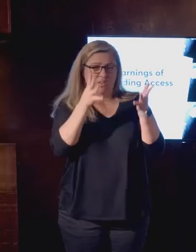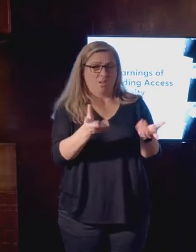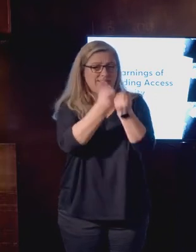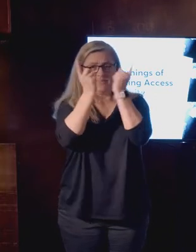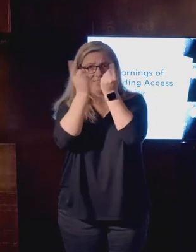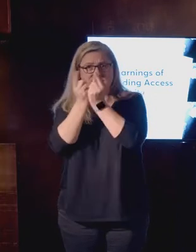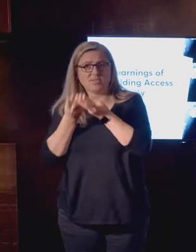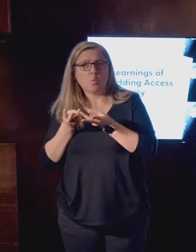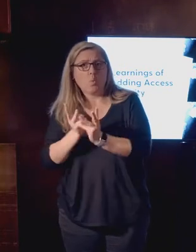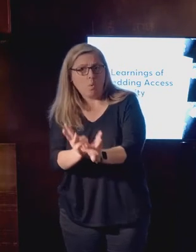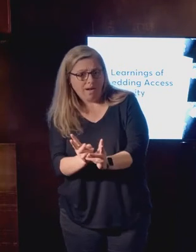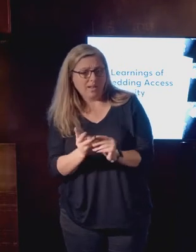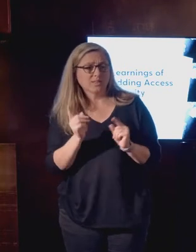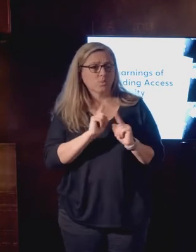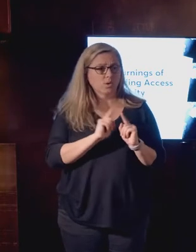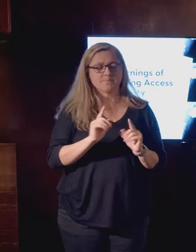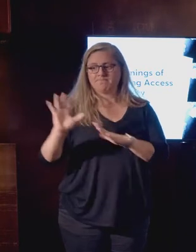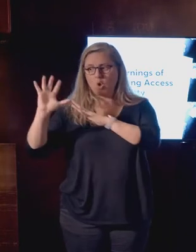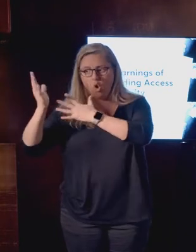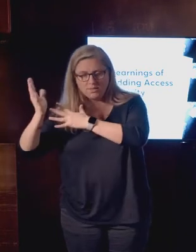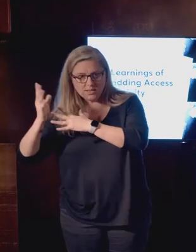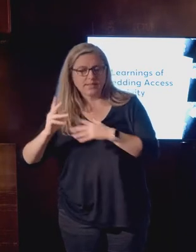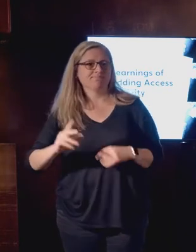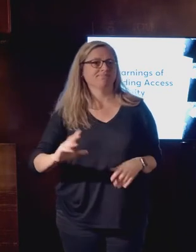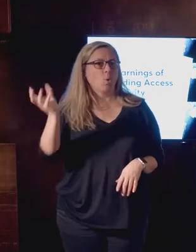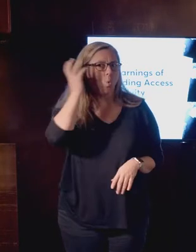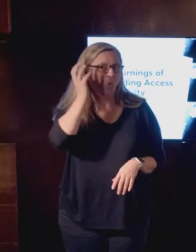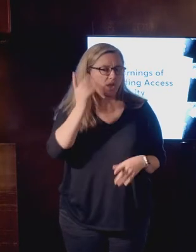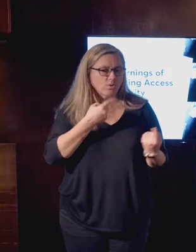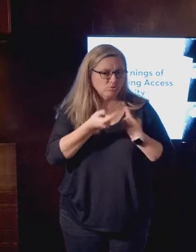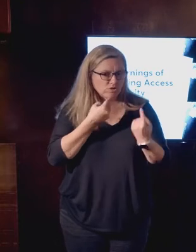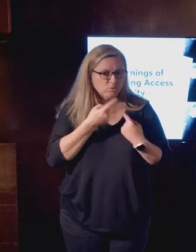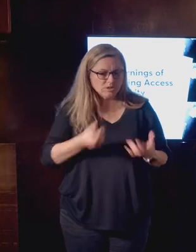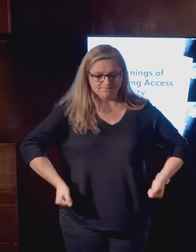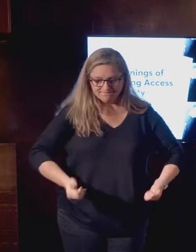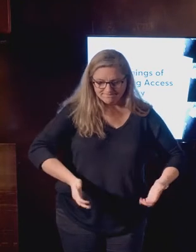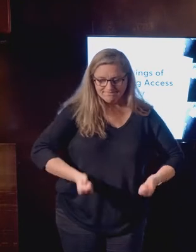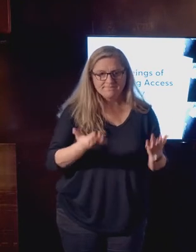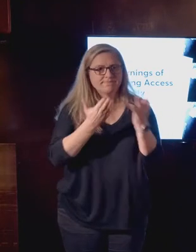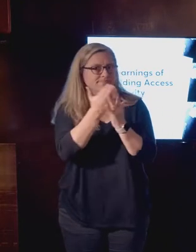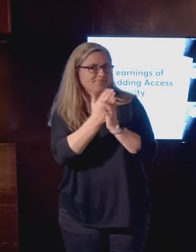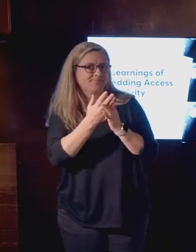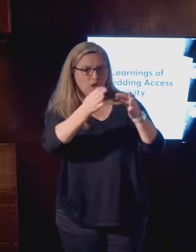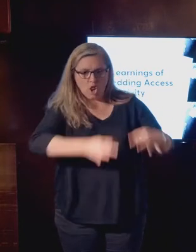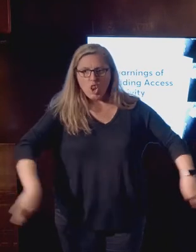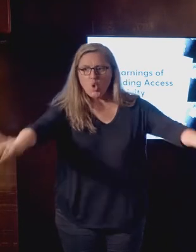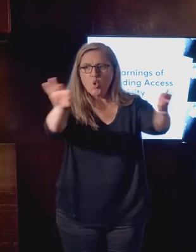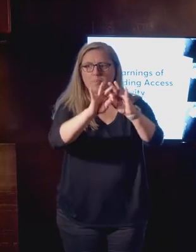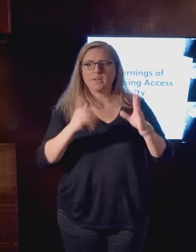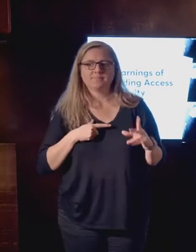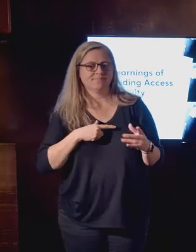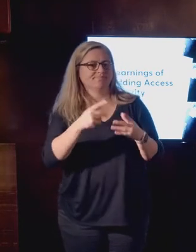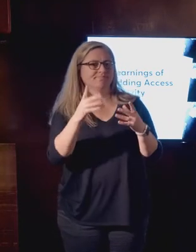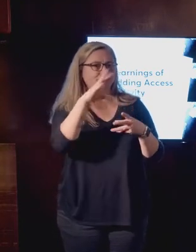accessible, including but not limited to Auslan, audio description, wheelchair access, hearing loops, as well as participation and